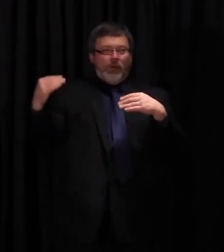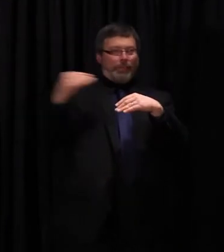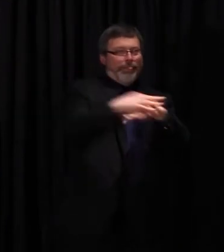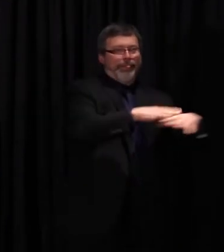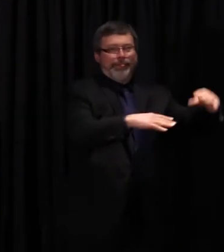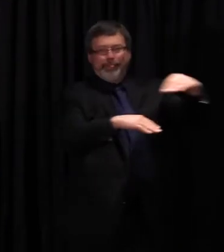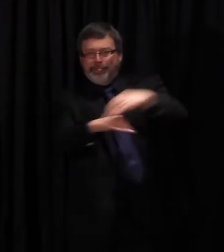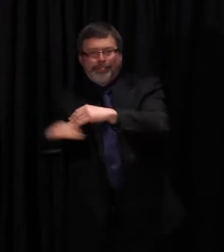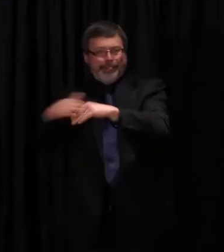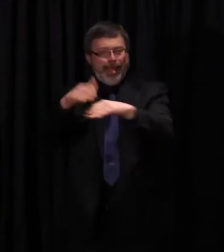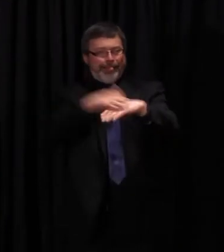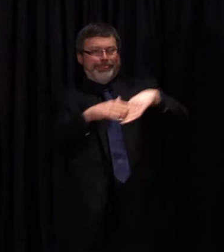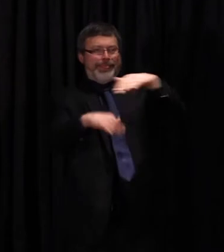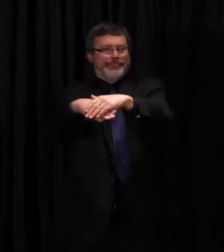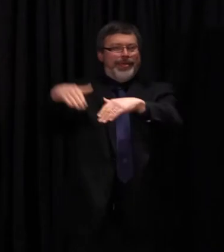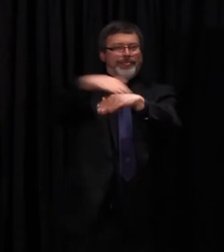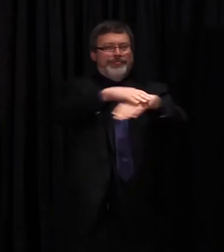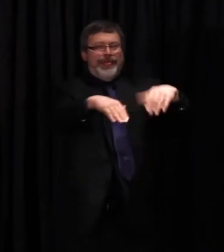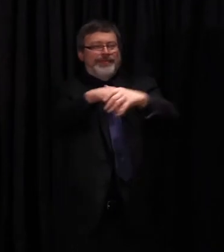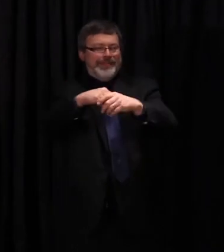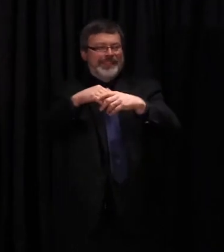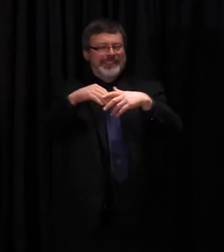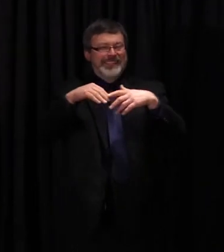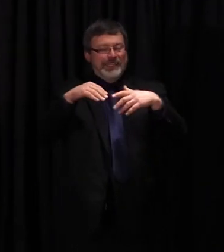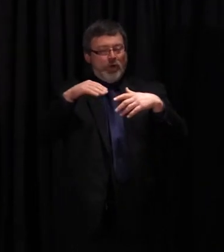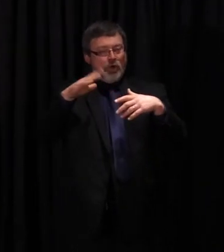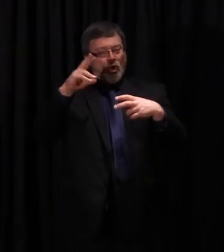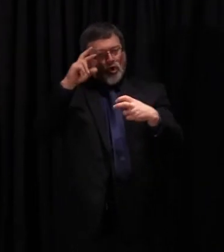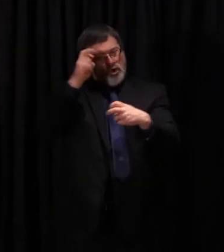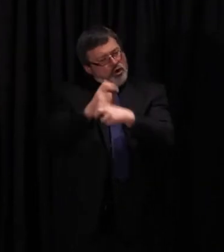creating a vicious cycle that's been difficult to break.